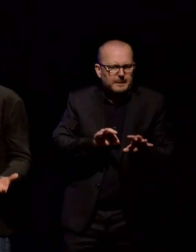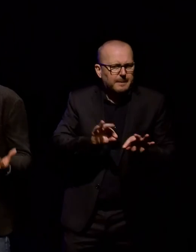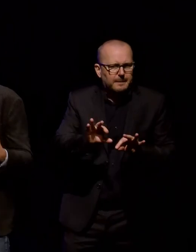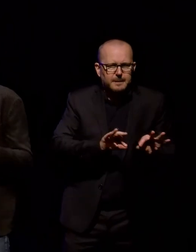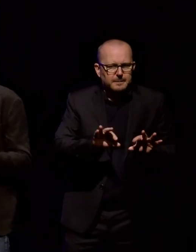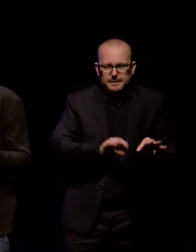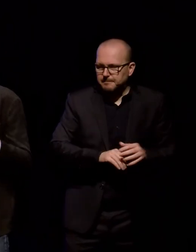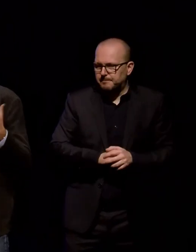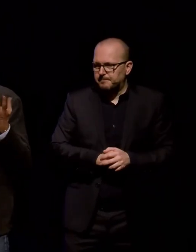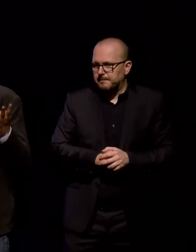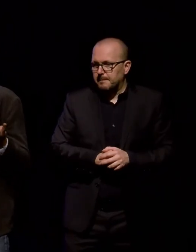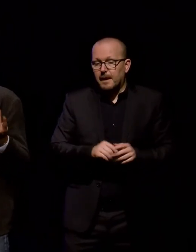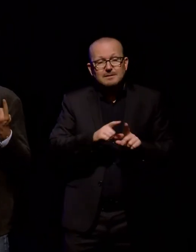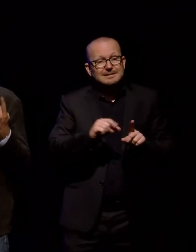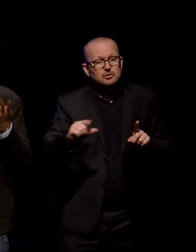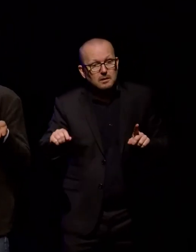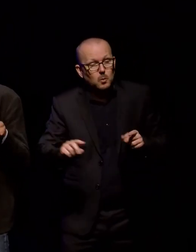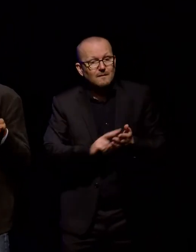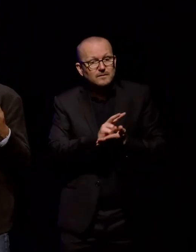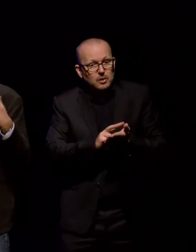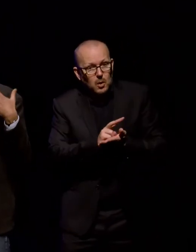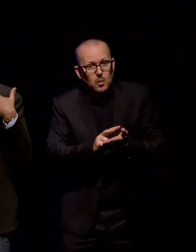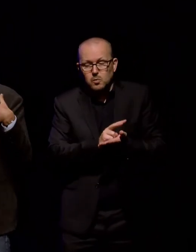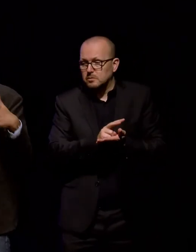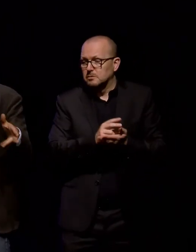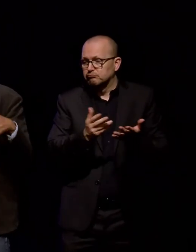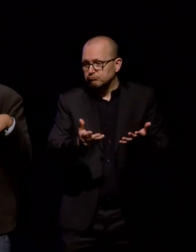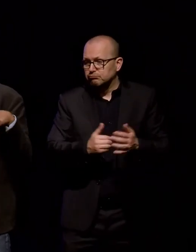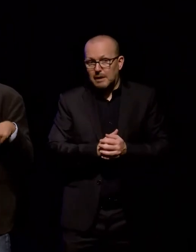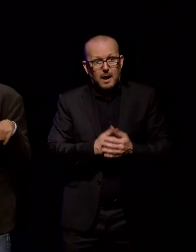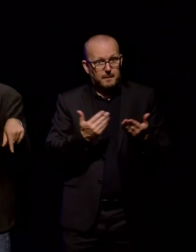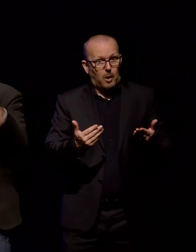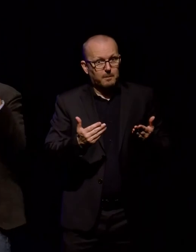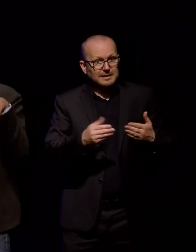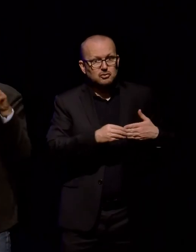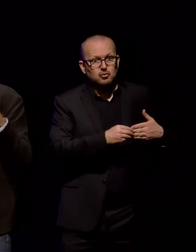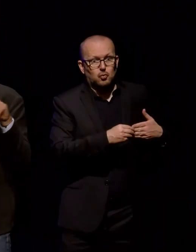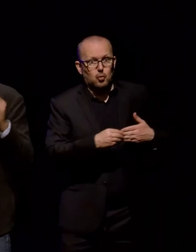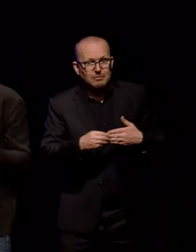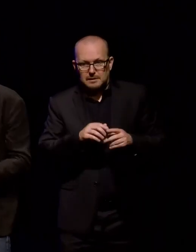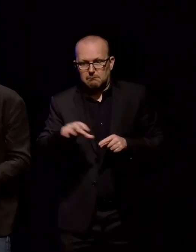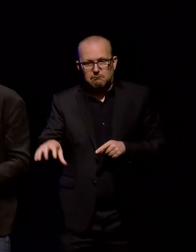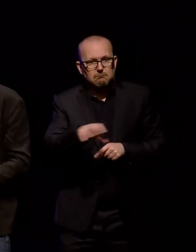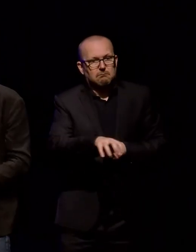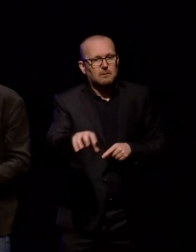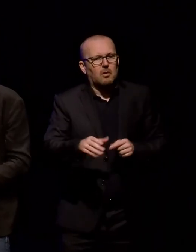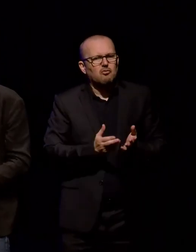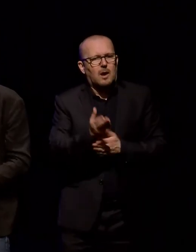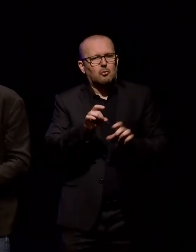digital resource with a video. It was two locations. He went to Adelaide and is touring at the moment during 2 years around